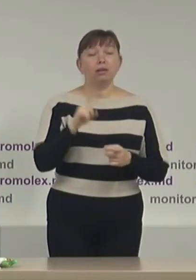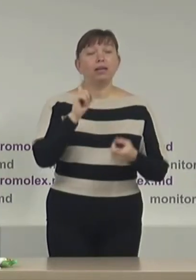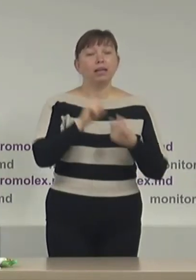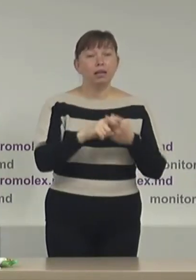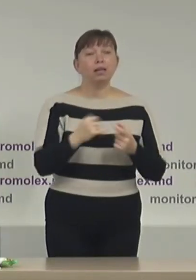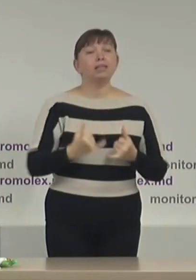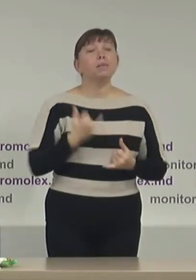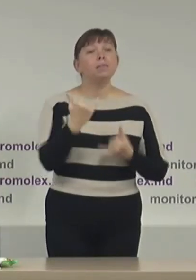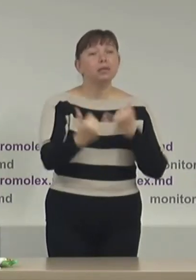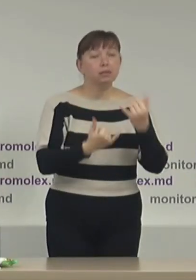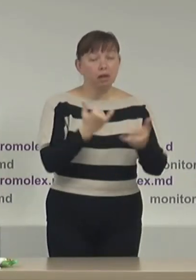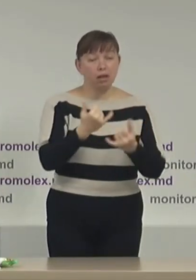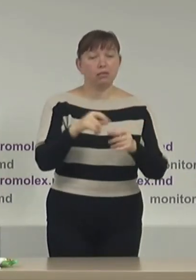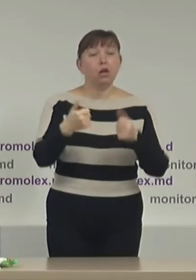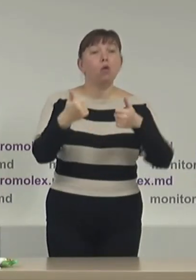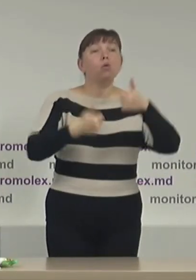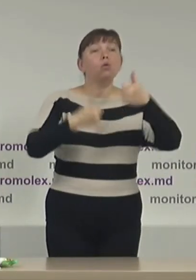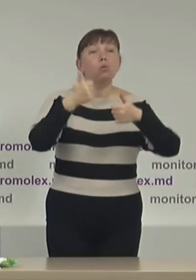the